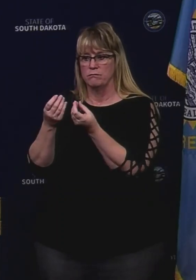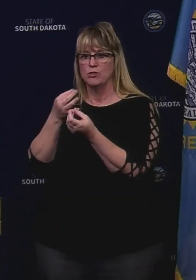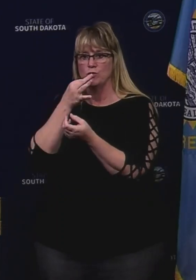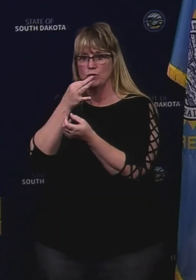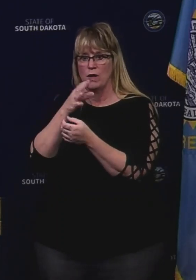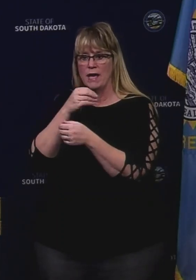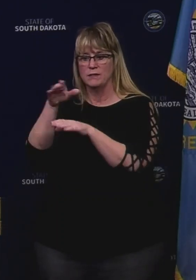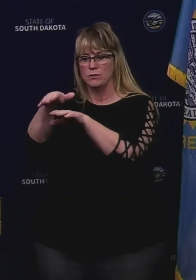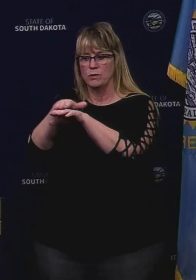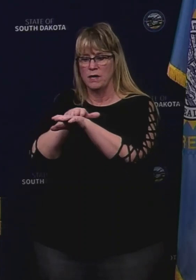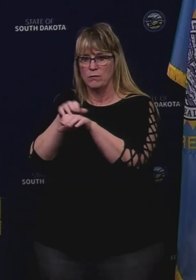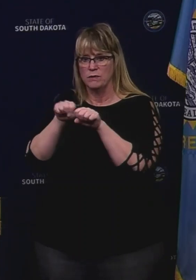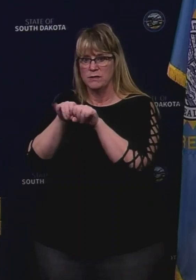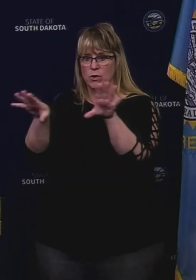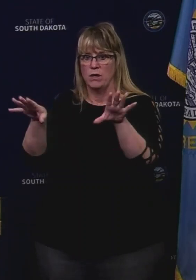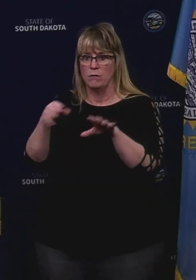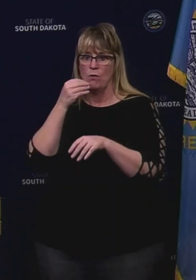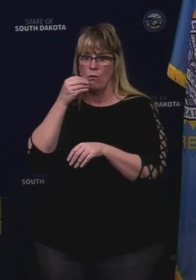spread even more.